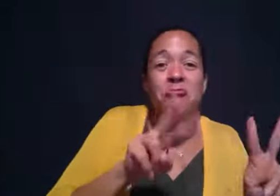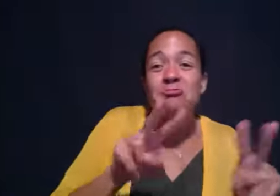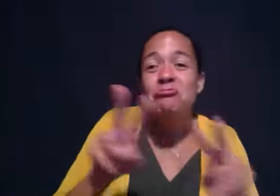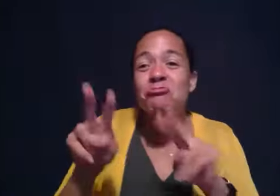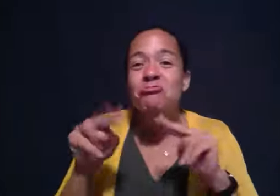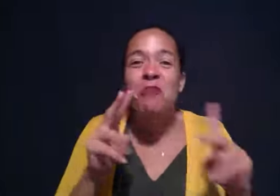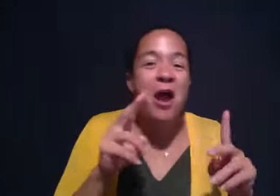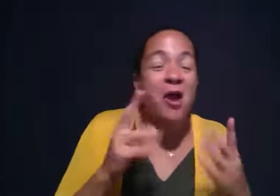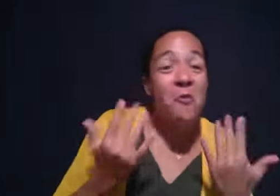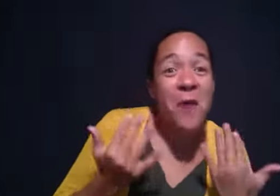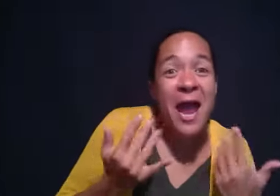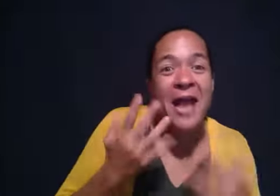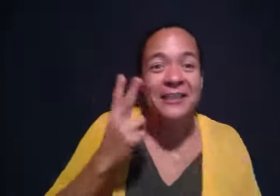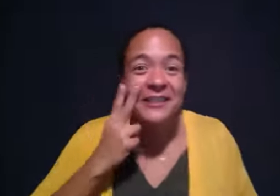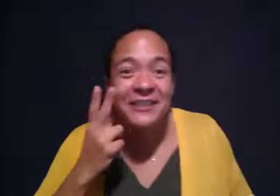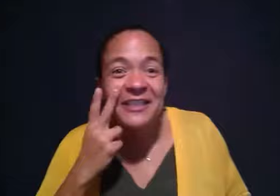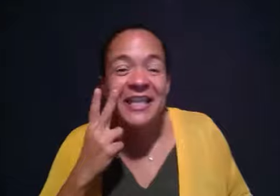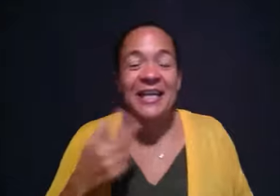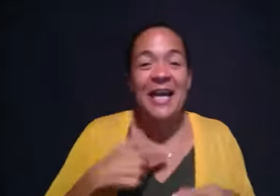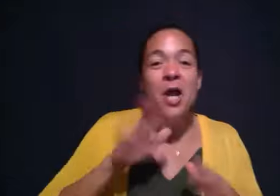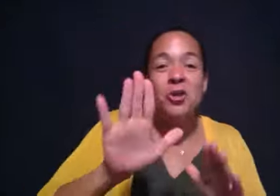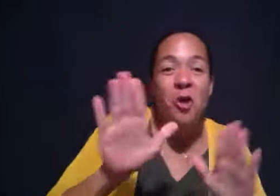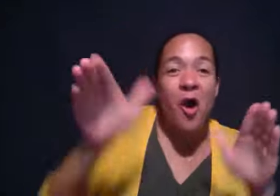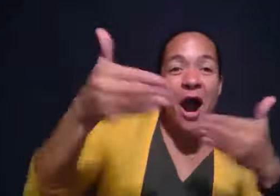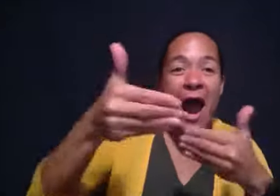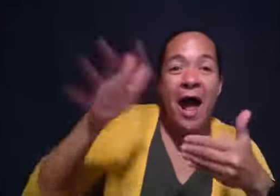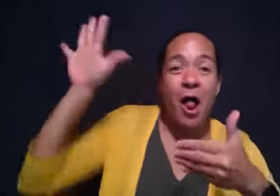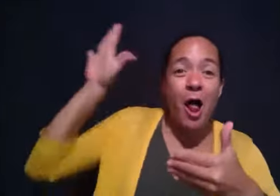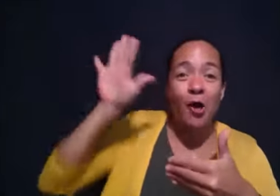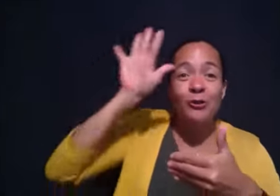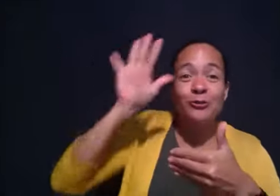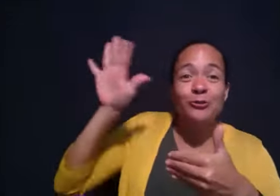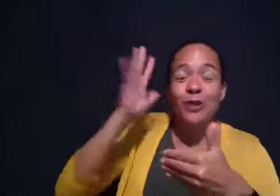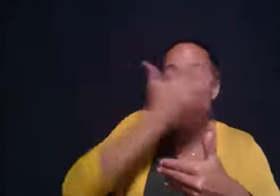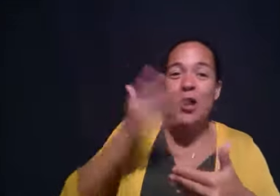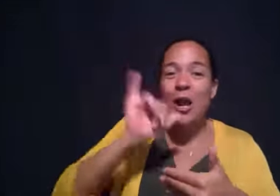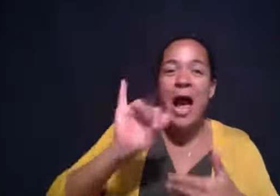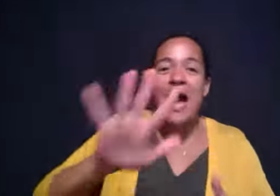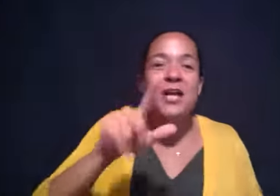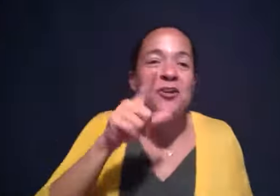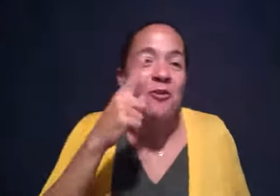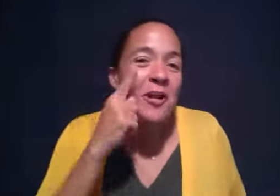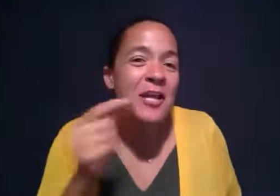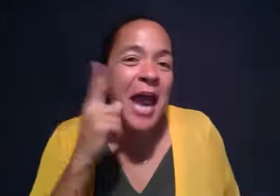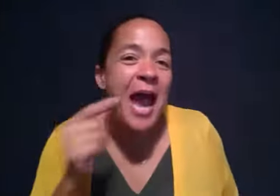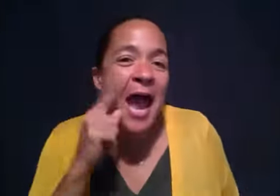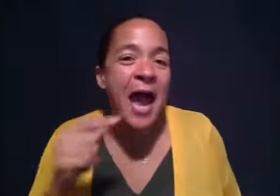your room looks like, what your cat looks like. I'm nosy anyway, so this is kind of delightful to me.